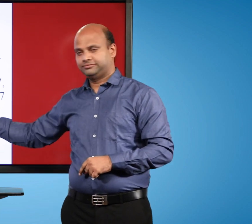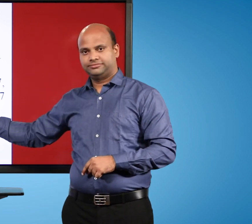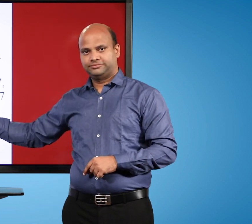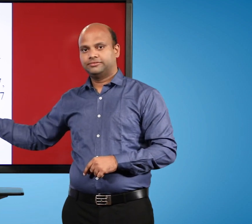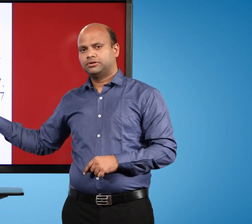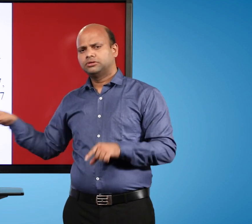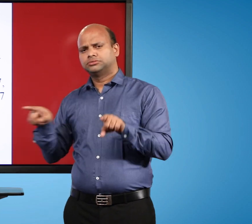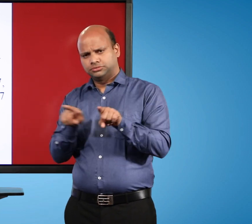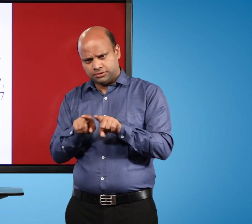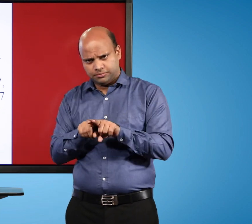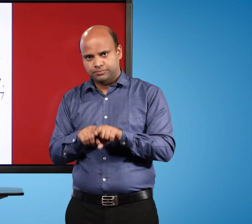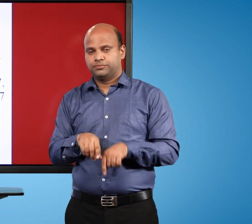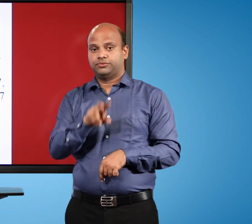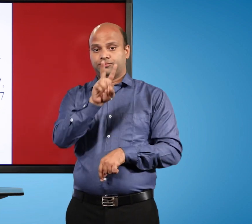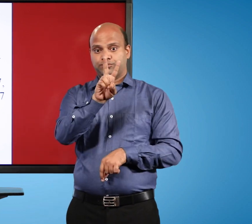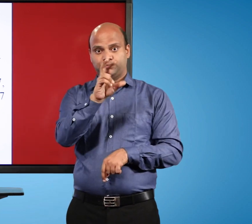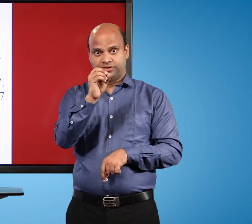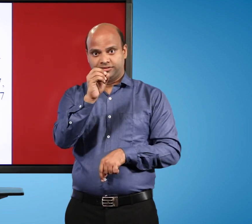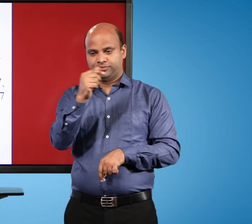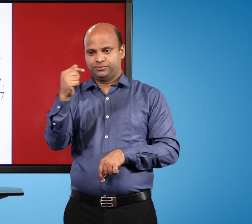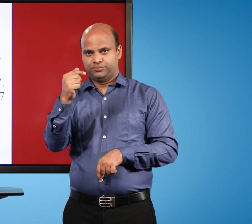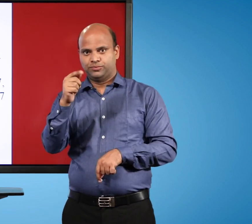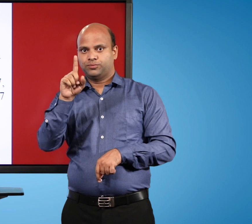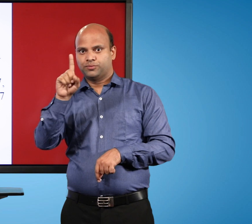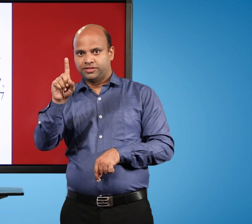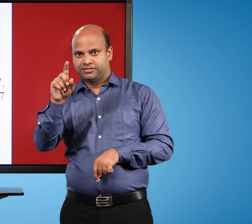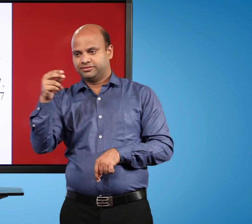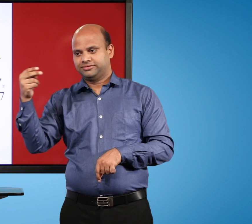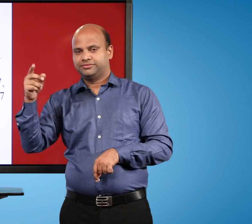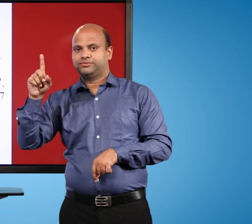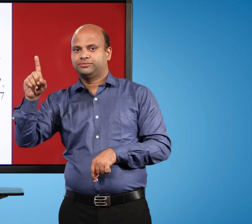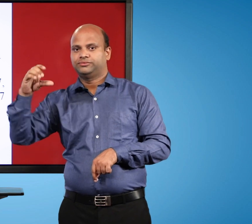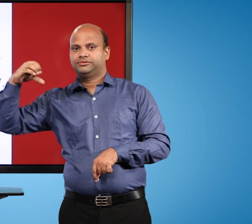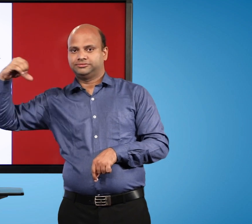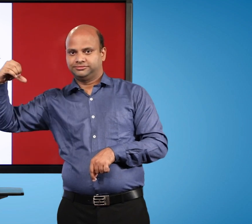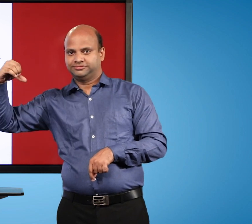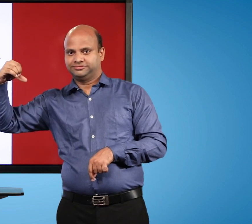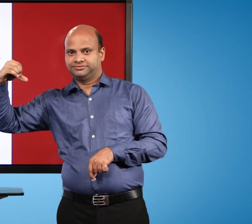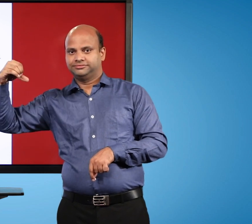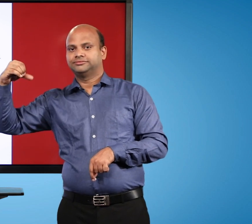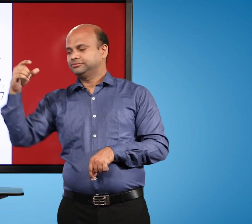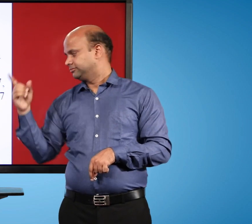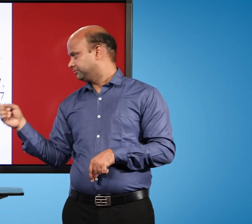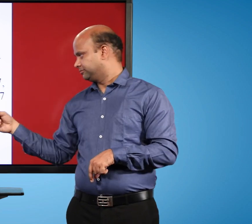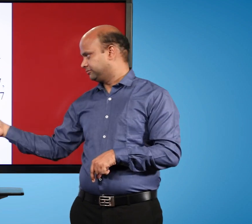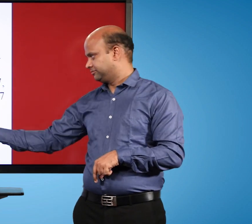The predecessor of 20 is 20 minus 1, which is equal to 19, and so on.